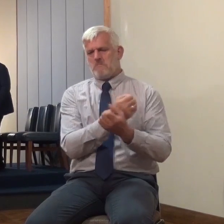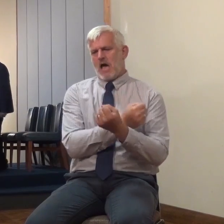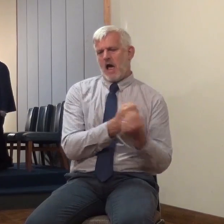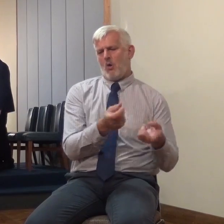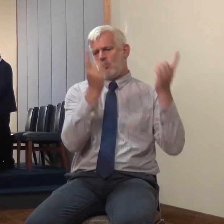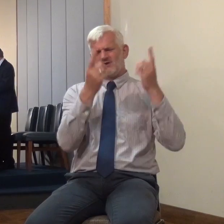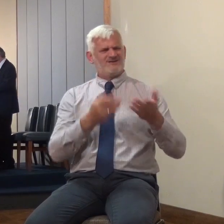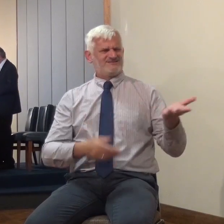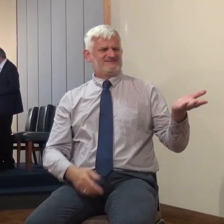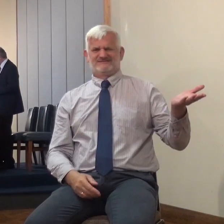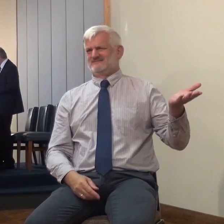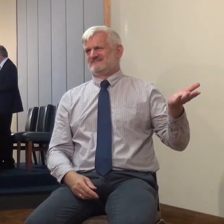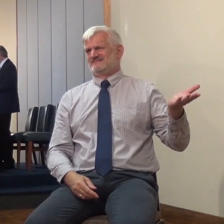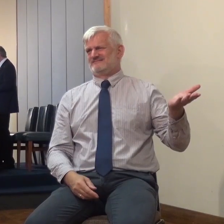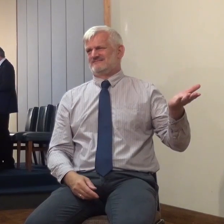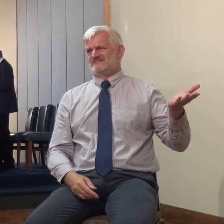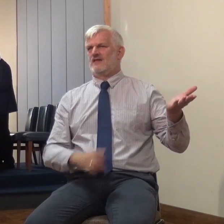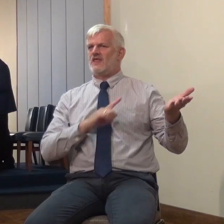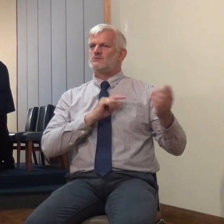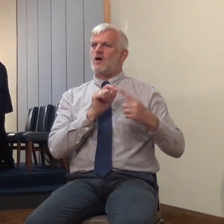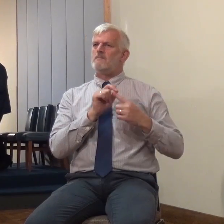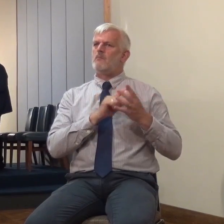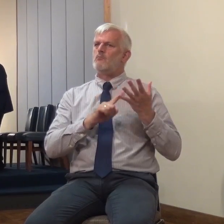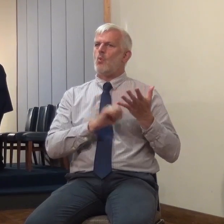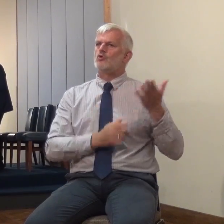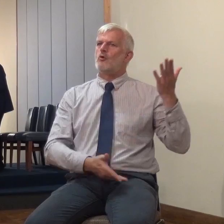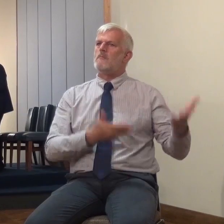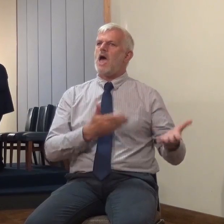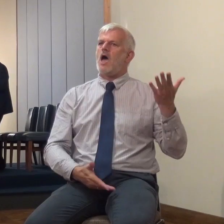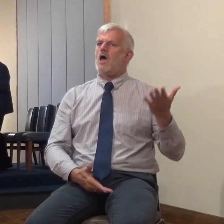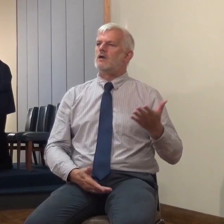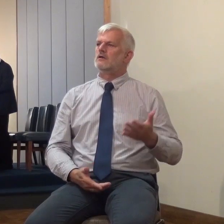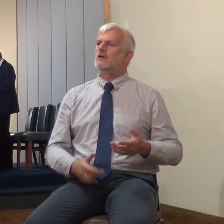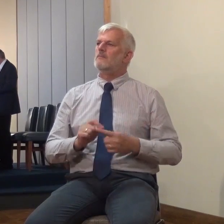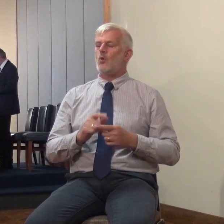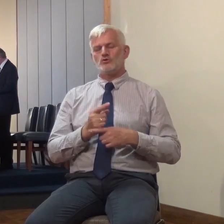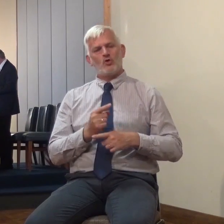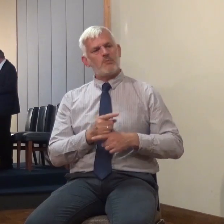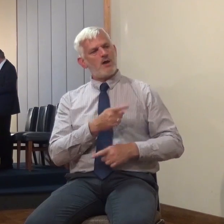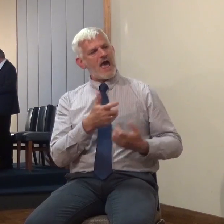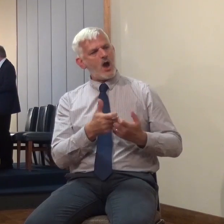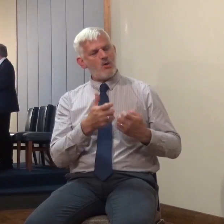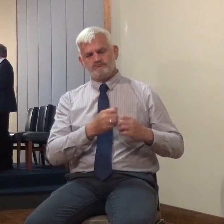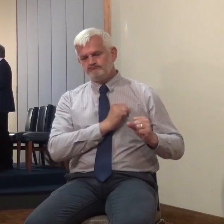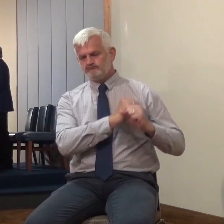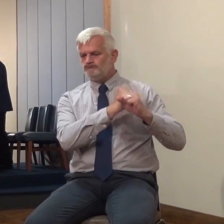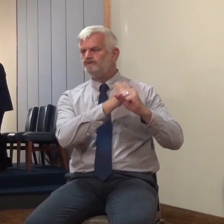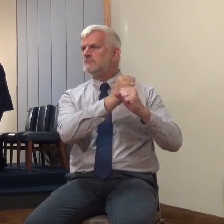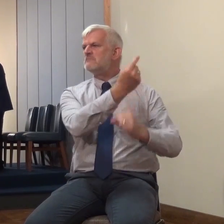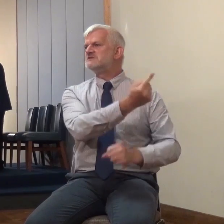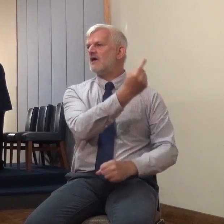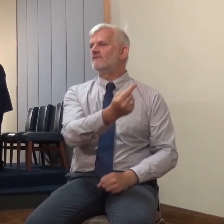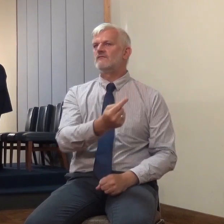Paul makes a comment on their habit of self-promotion, where we to looked in 2 Corinthians and in chapter